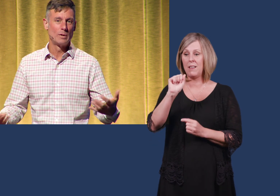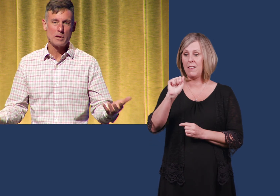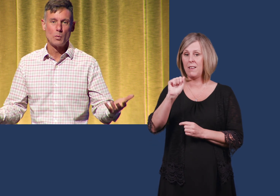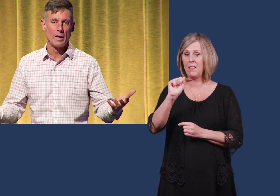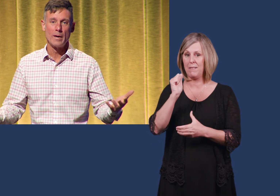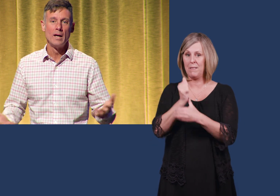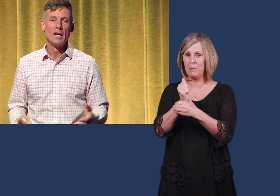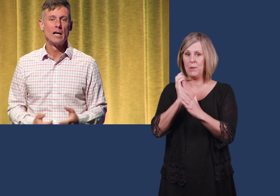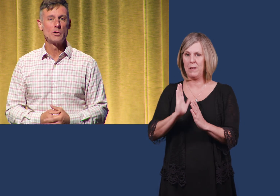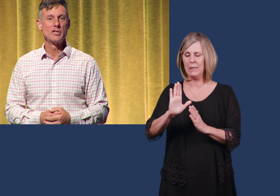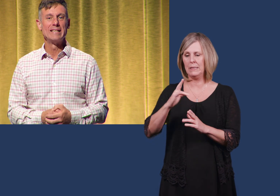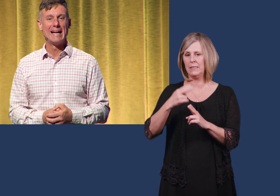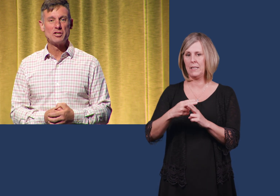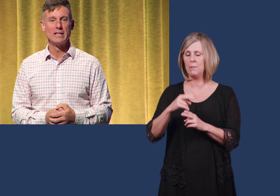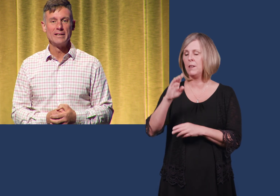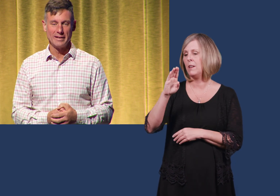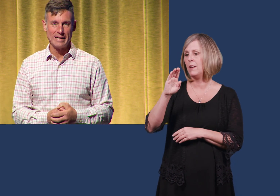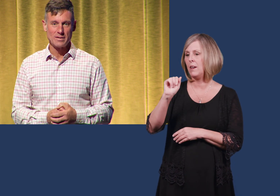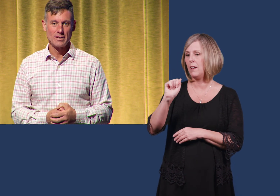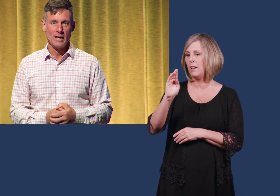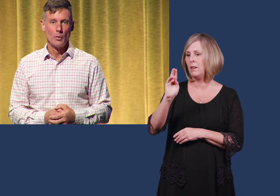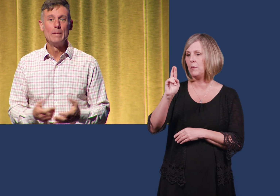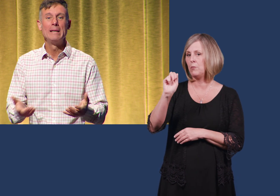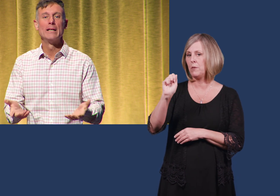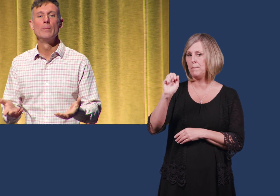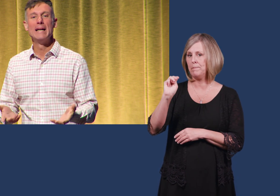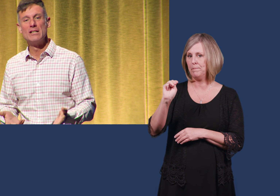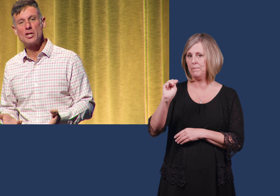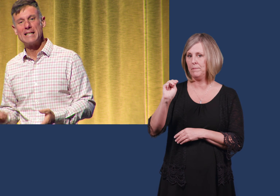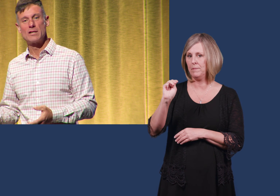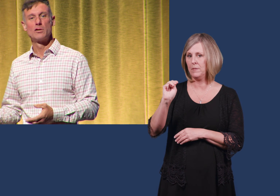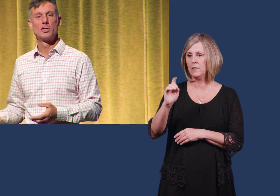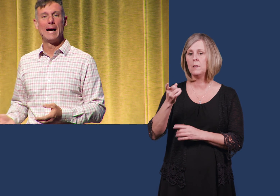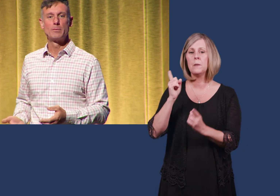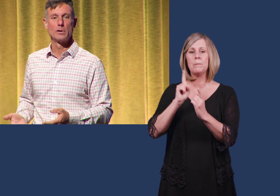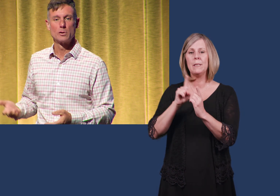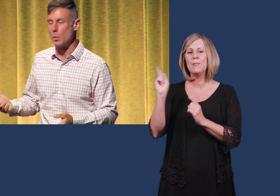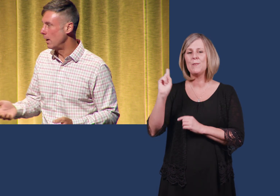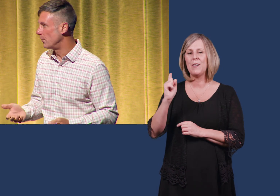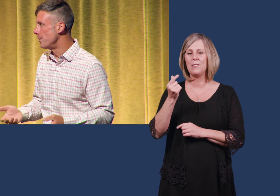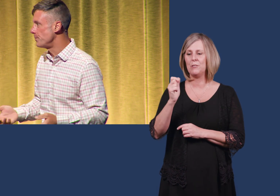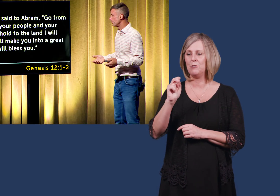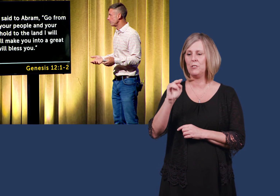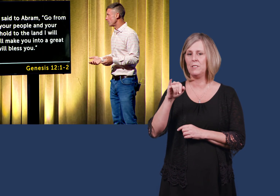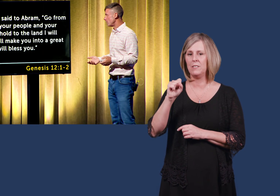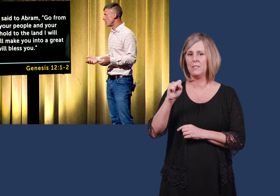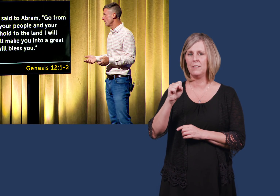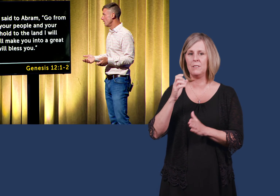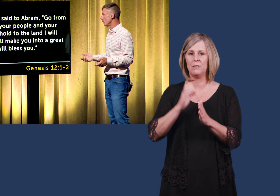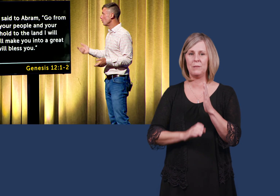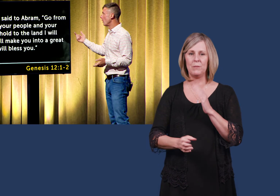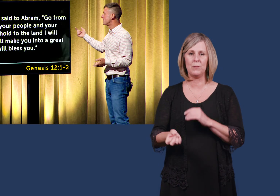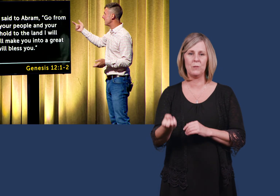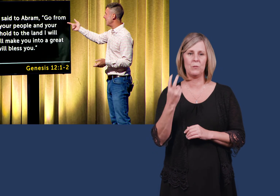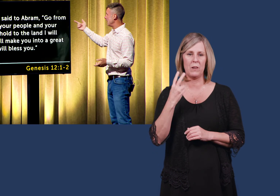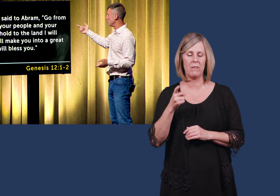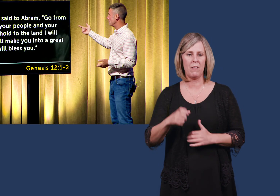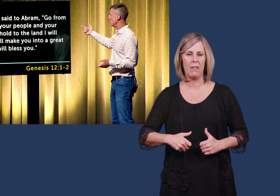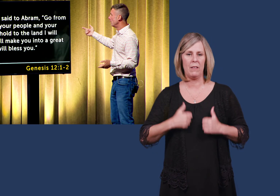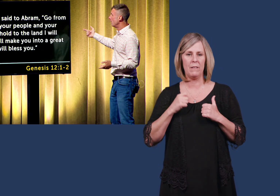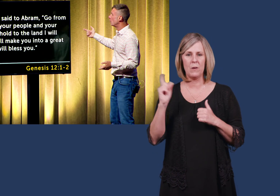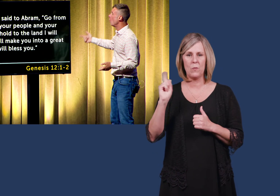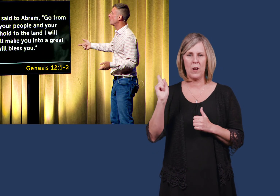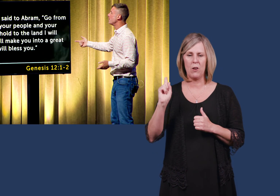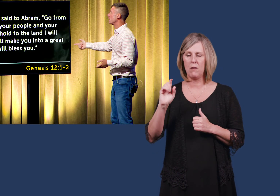Babylon, which is one of the countries in the ancient Near East. We meet him in Genesis chapter 12. The Lord said to